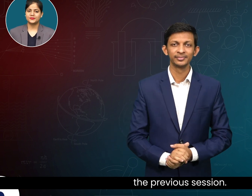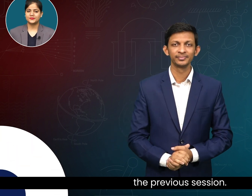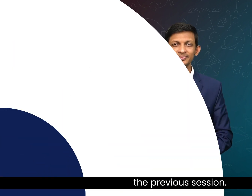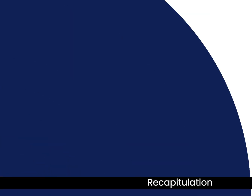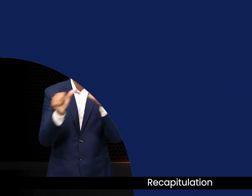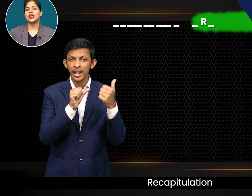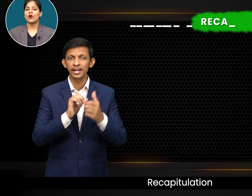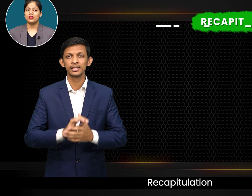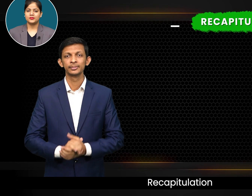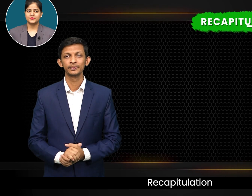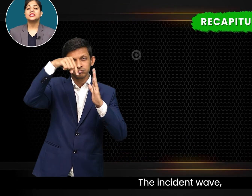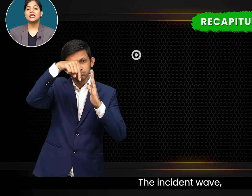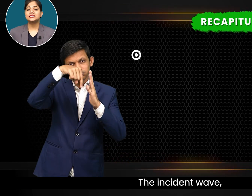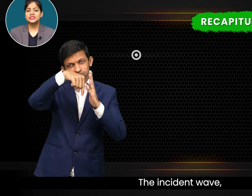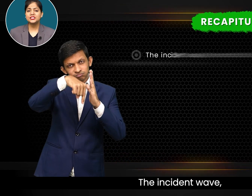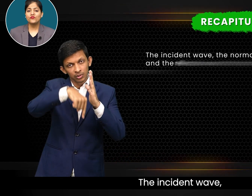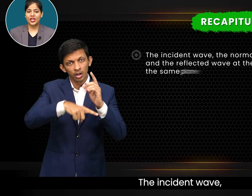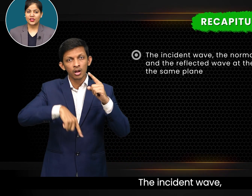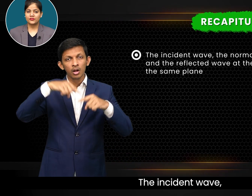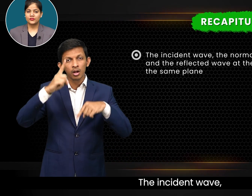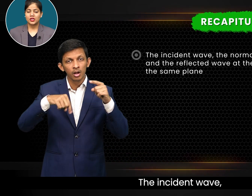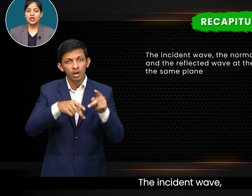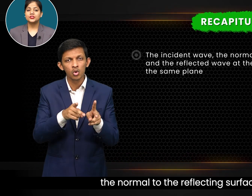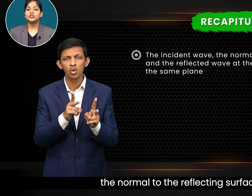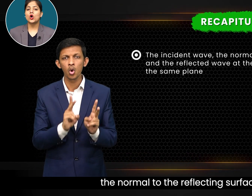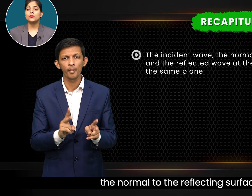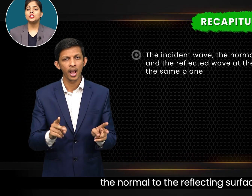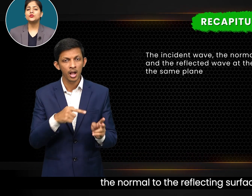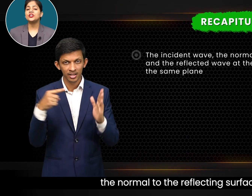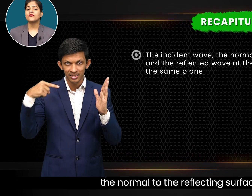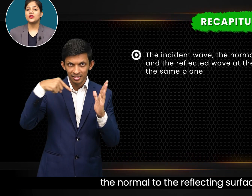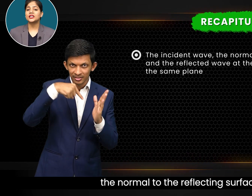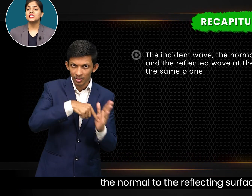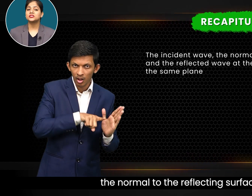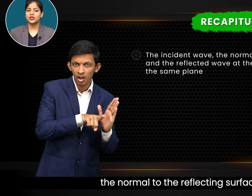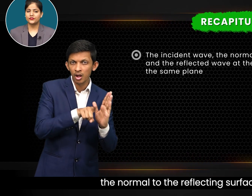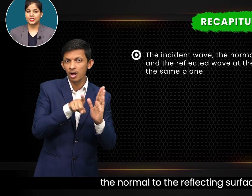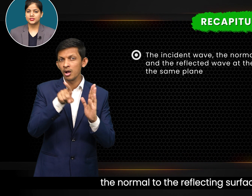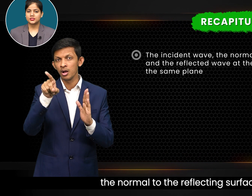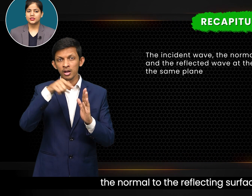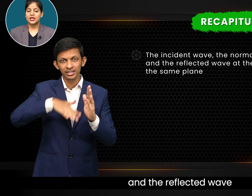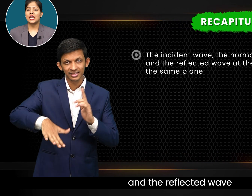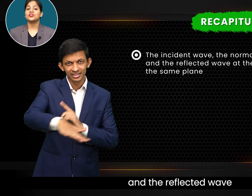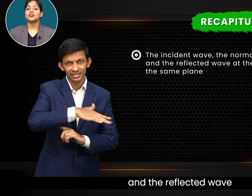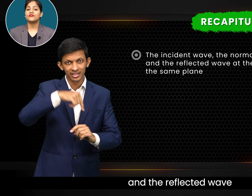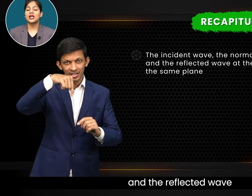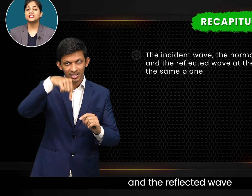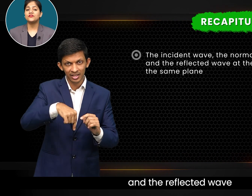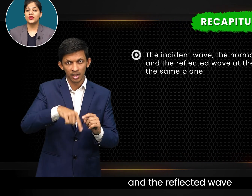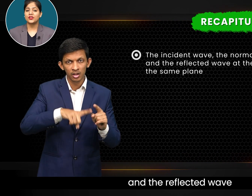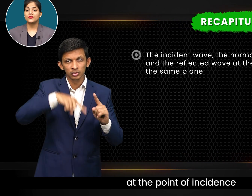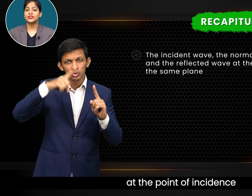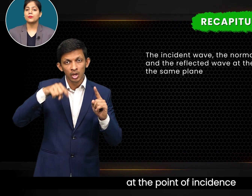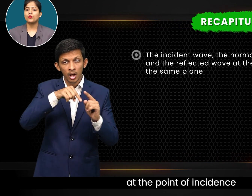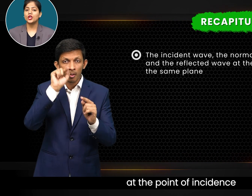session. Recapitulation. The incident wave, the normal to the reflecting surface, and the